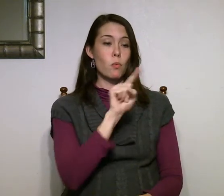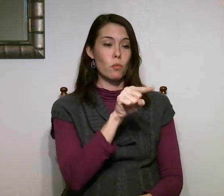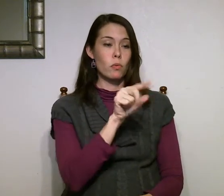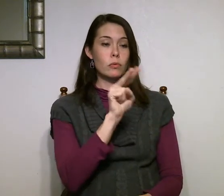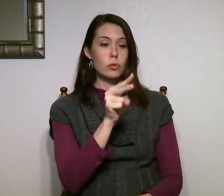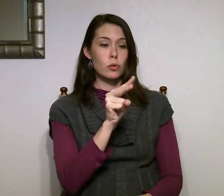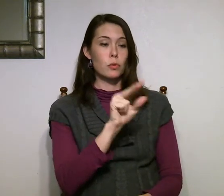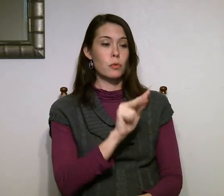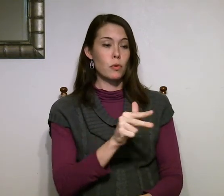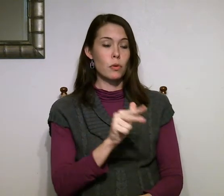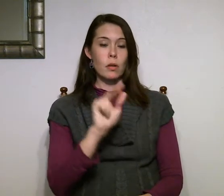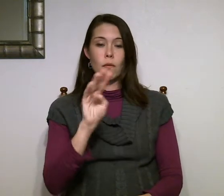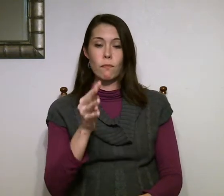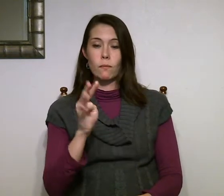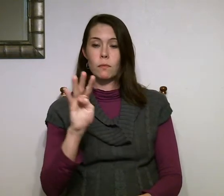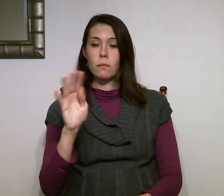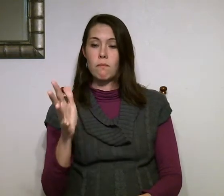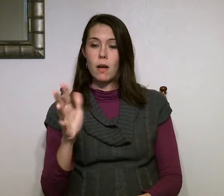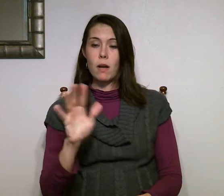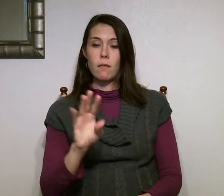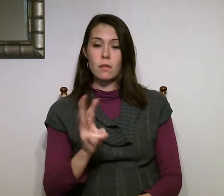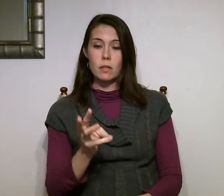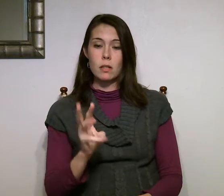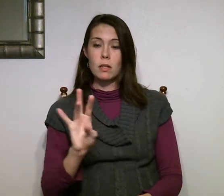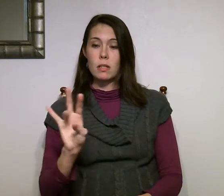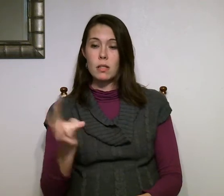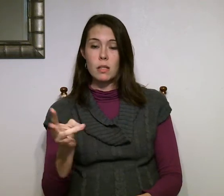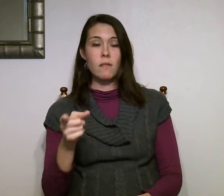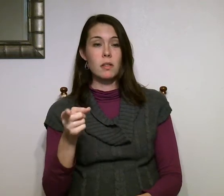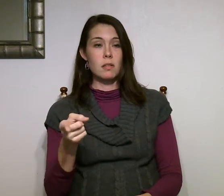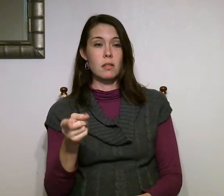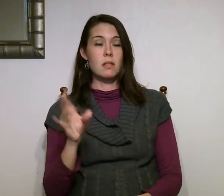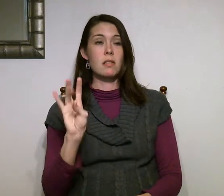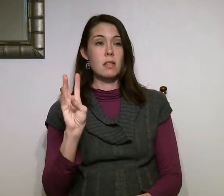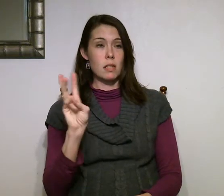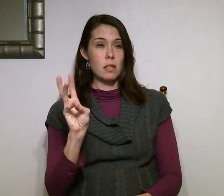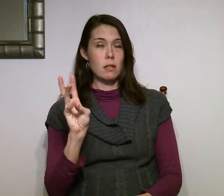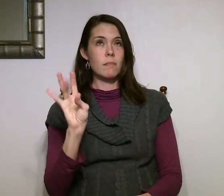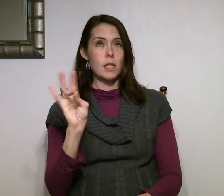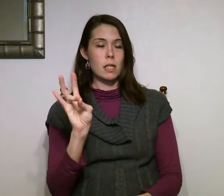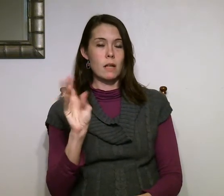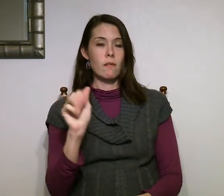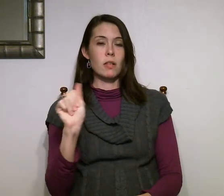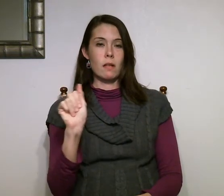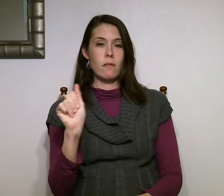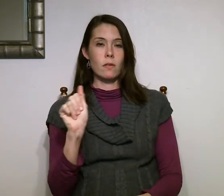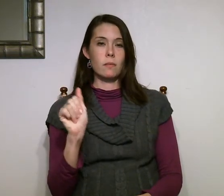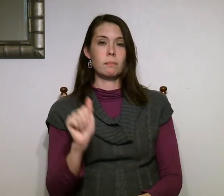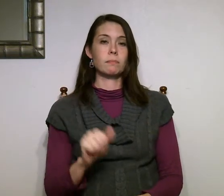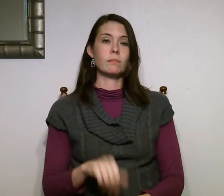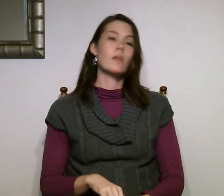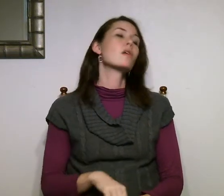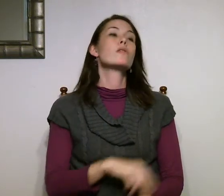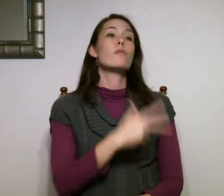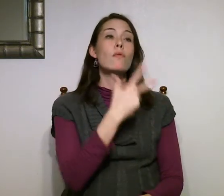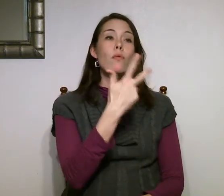3, 4, 5, 6, 7 avocados. So 3 plus 4 is equal to 7. And now I'm